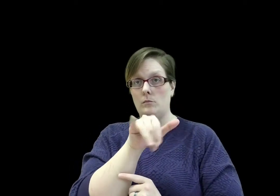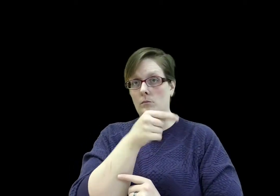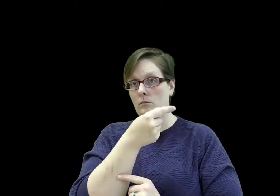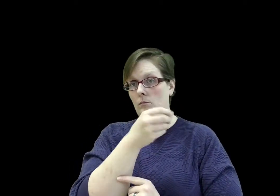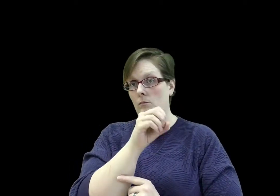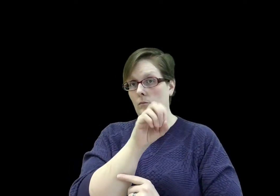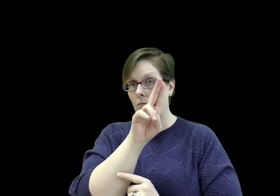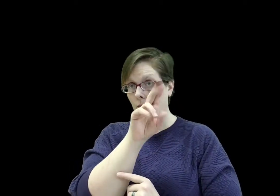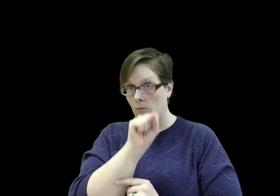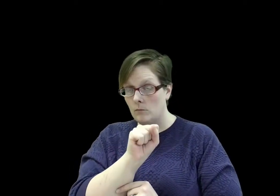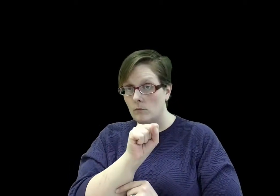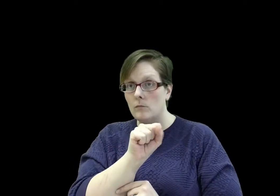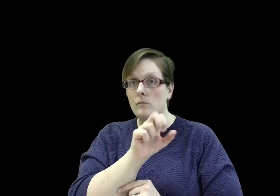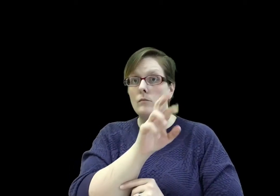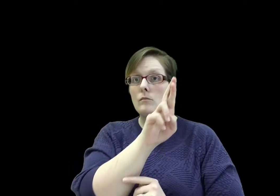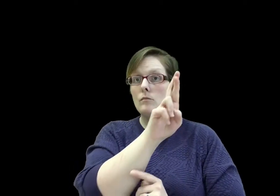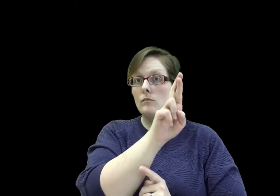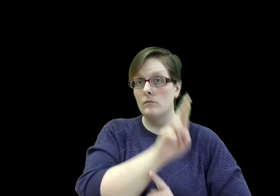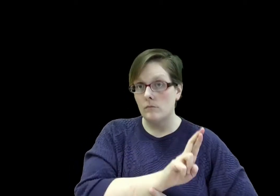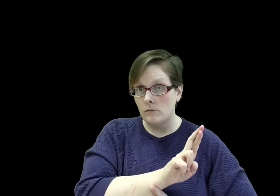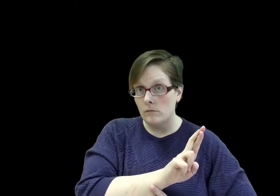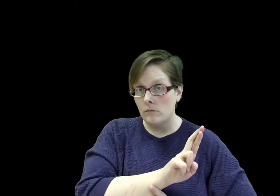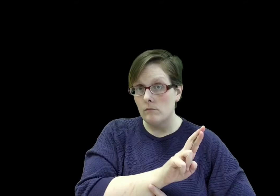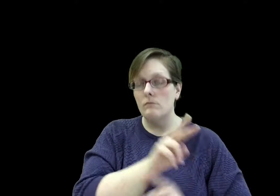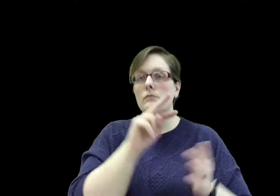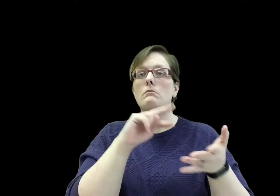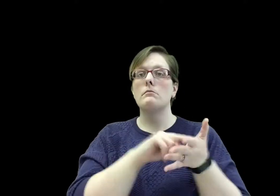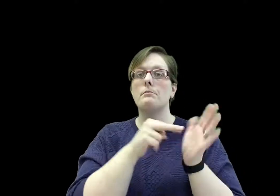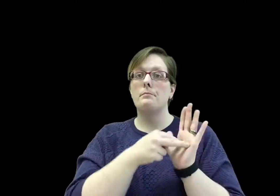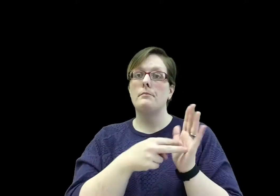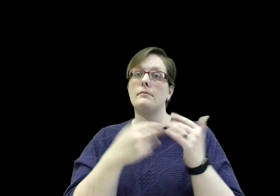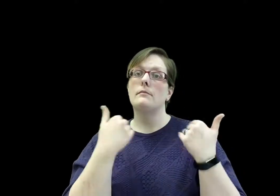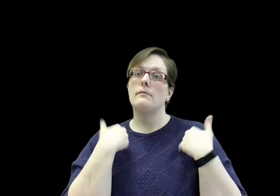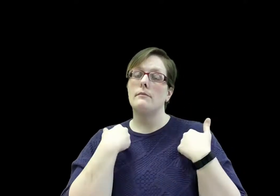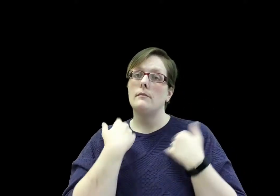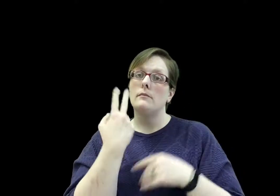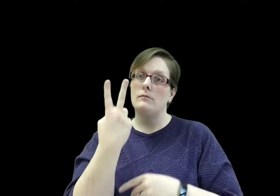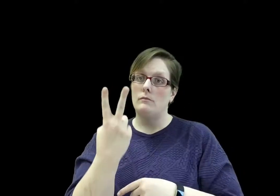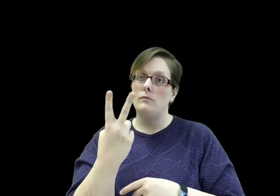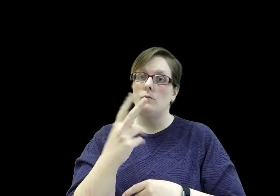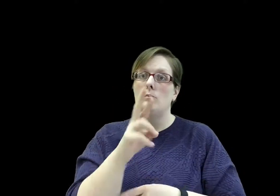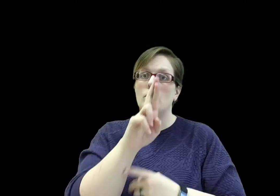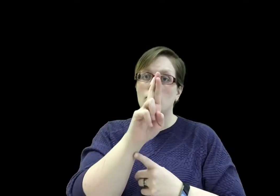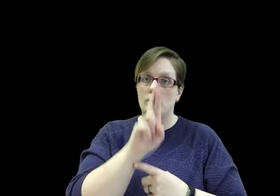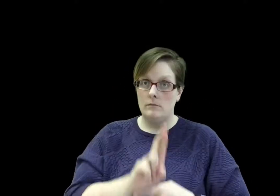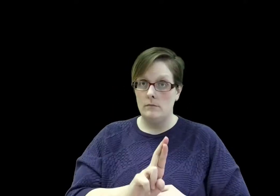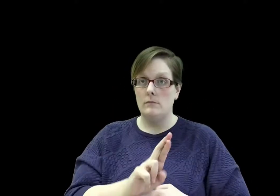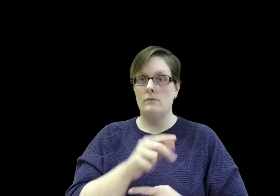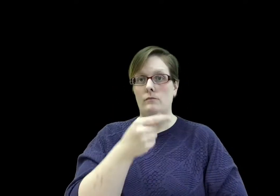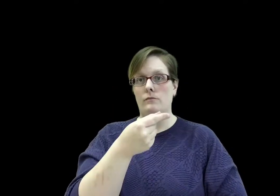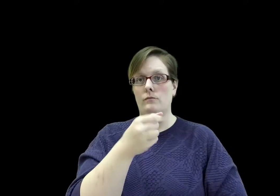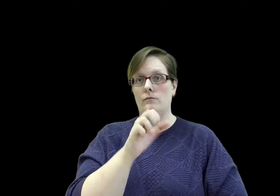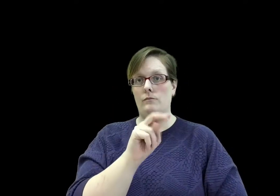it's homozygous recessive, that means that they have two recessive